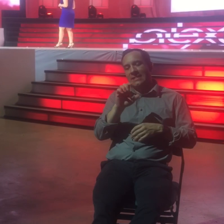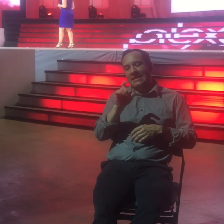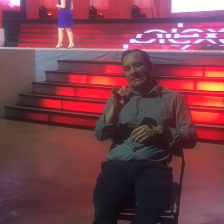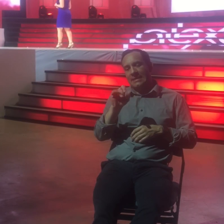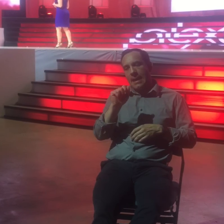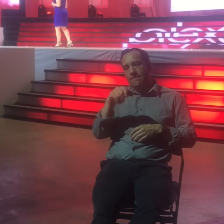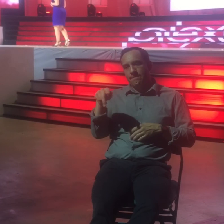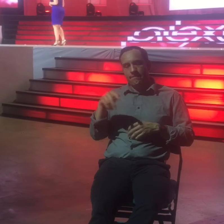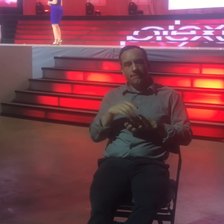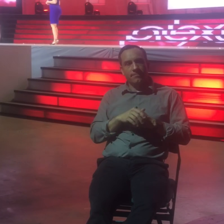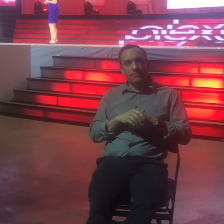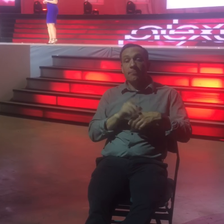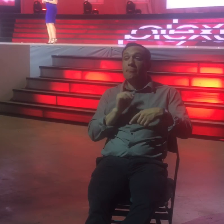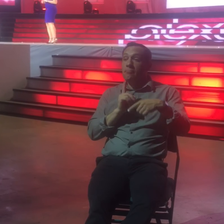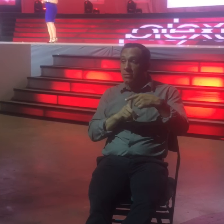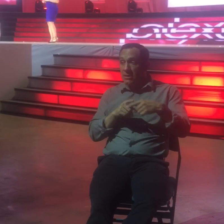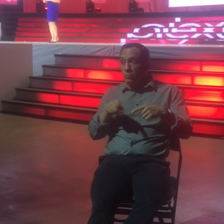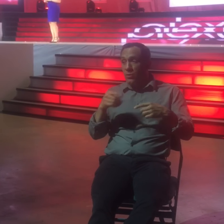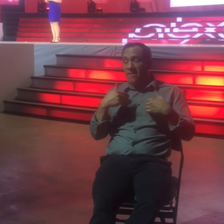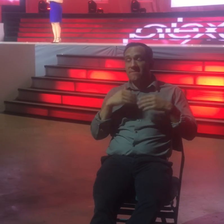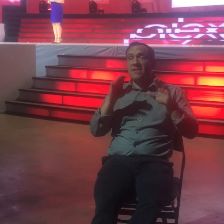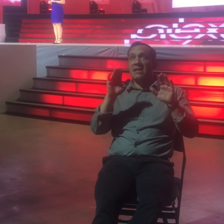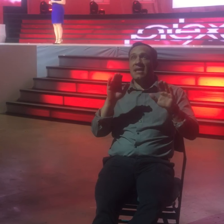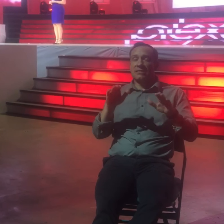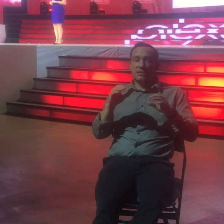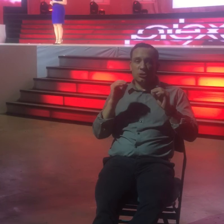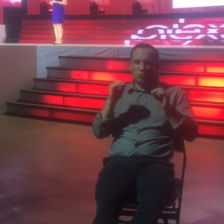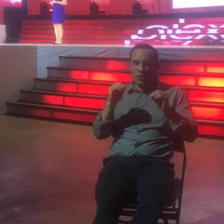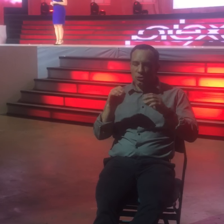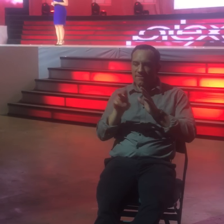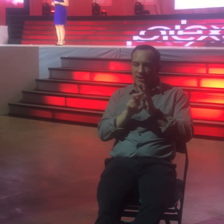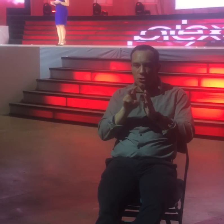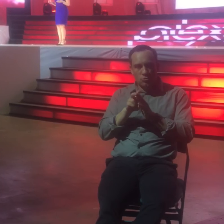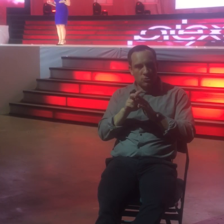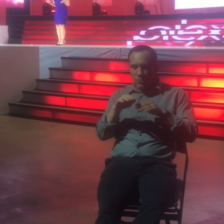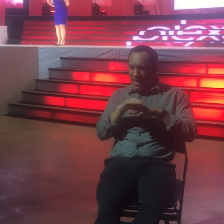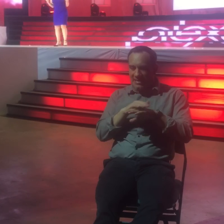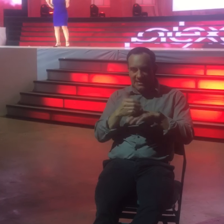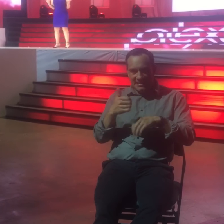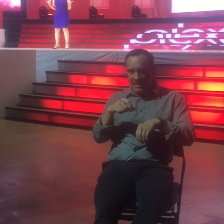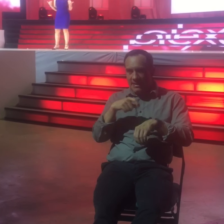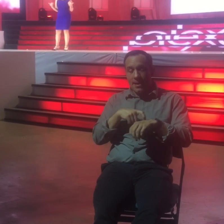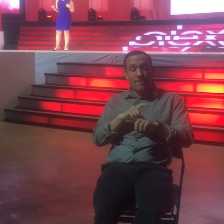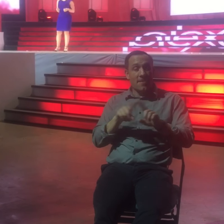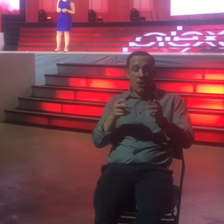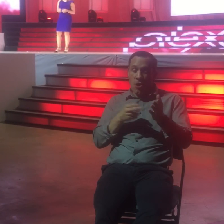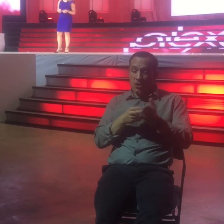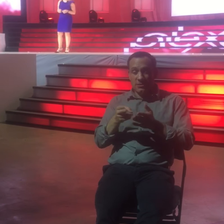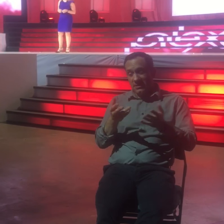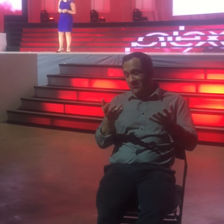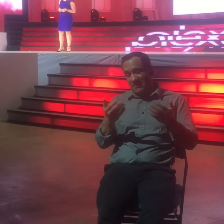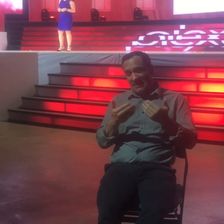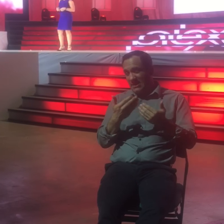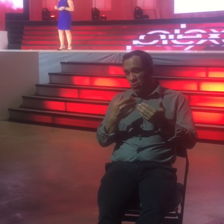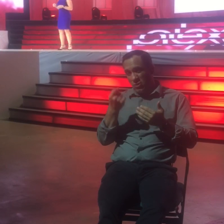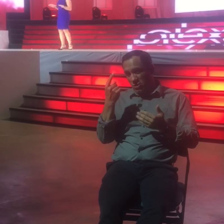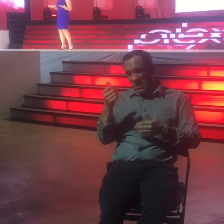Plus, there are some fantastic instructional videos that you can access anytime. Although, honestly, it's really